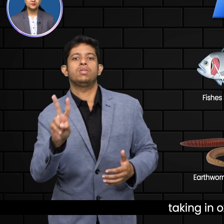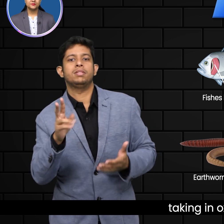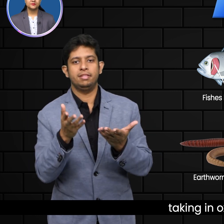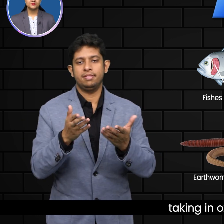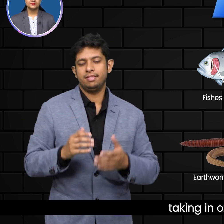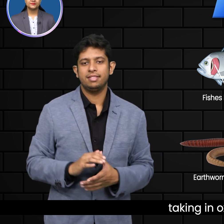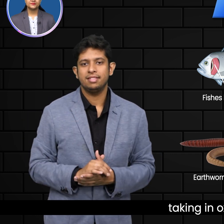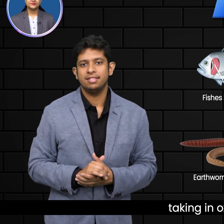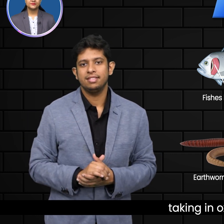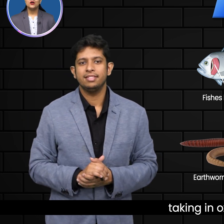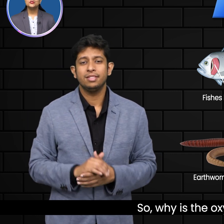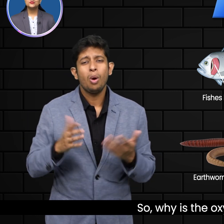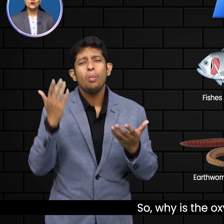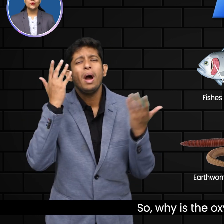oxygen.